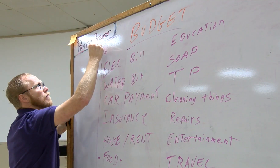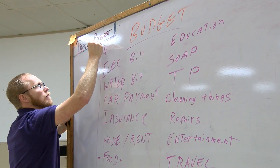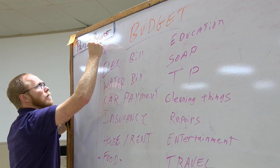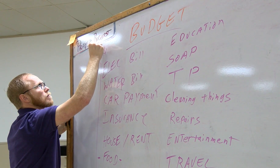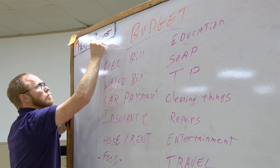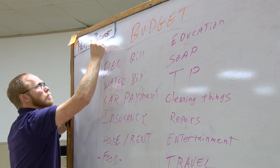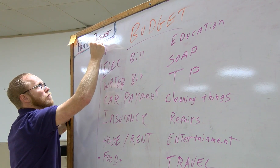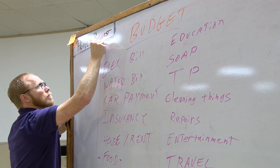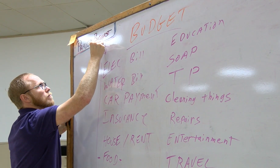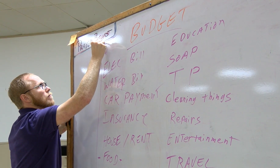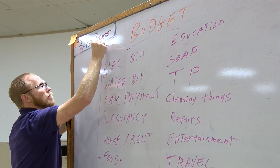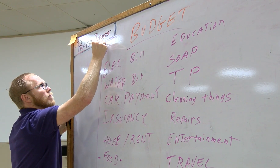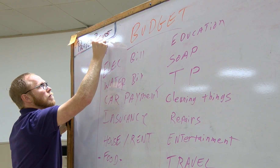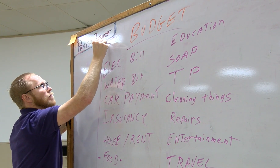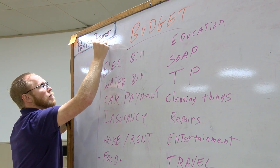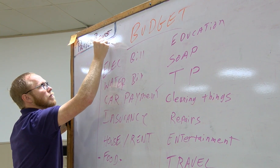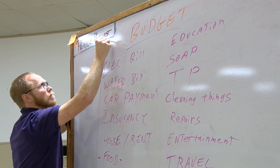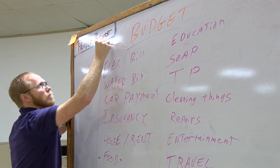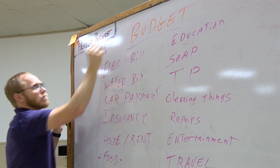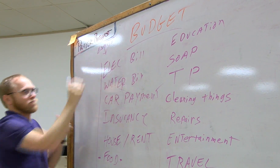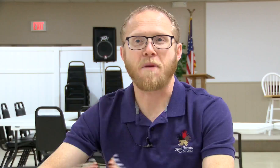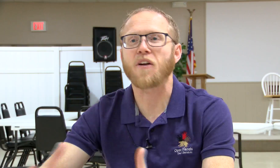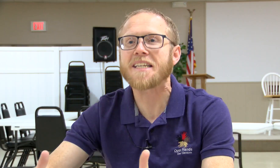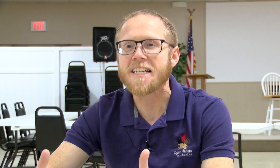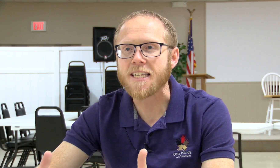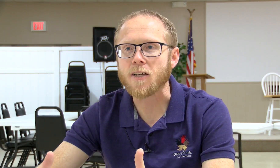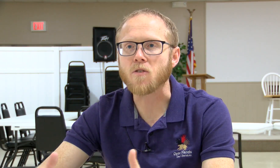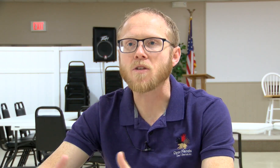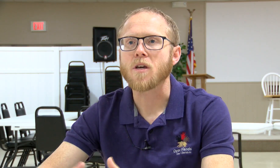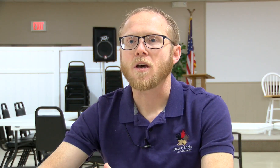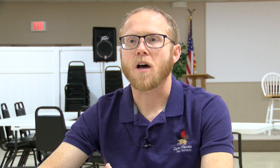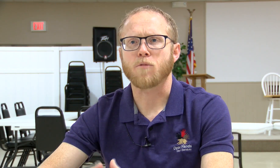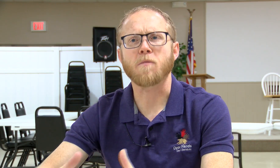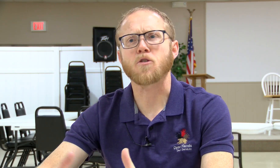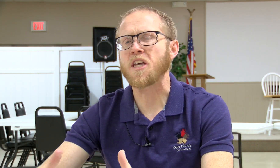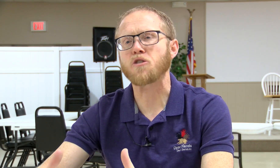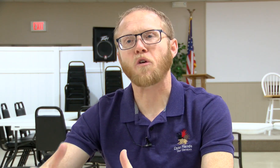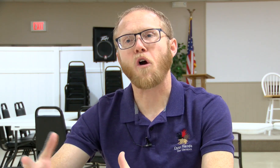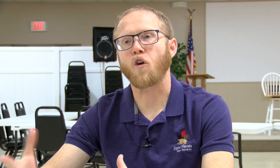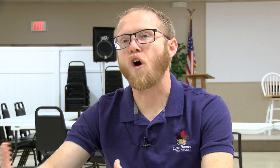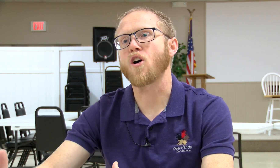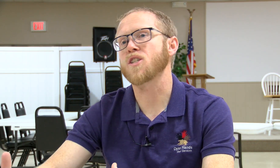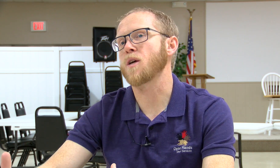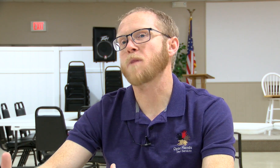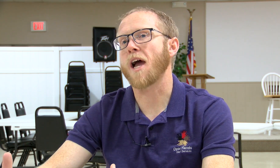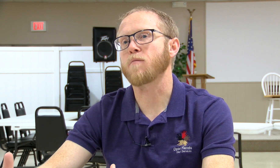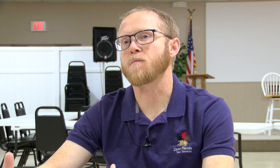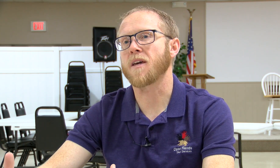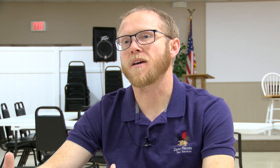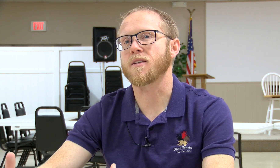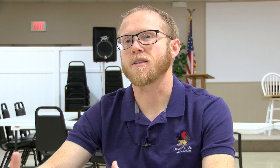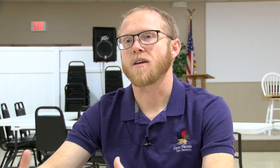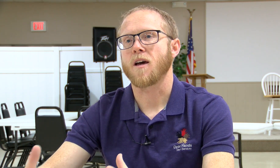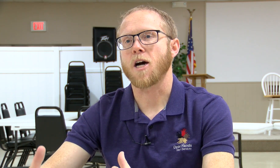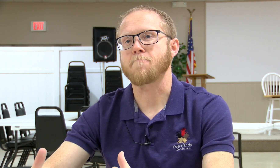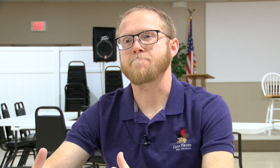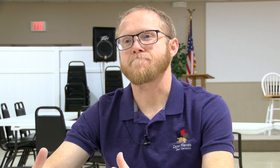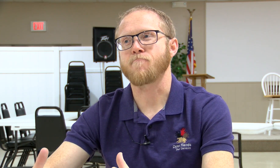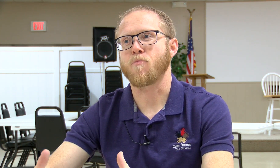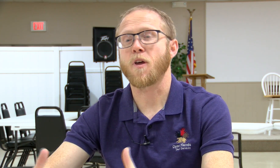or some of the basic things that you think of parenting skills. Some of those things are lost sometimes because they're